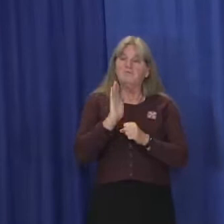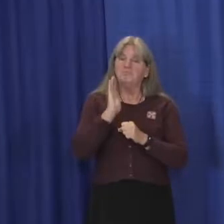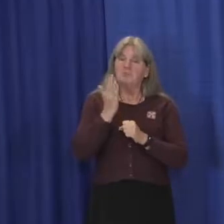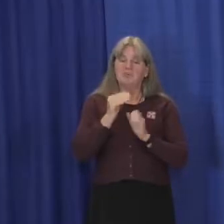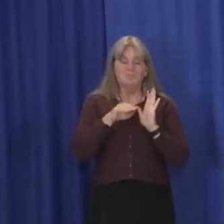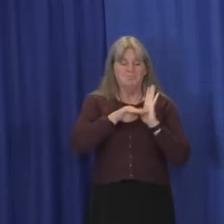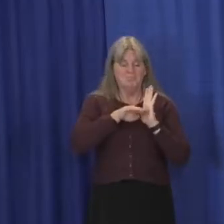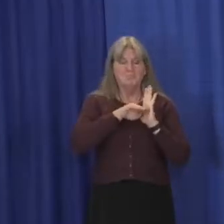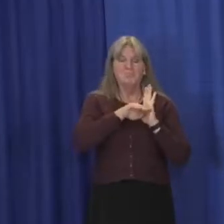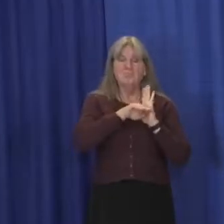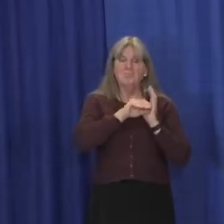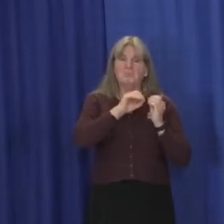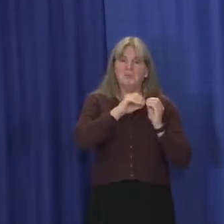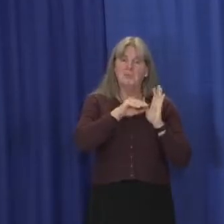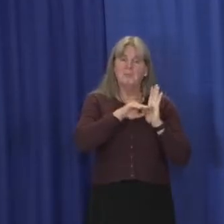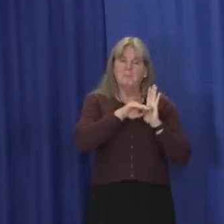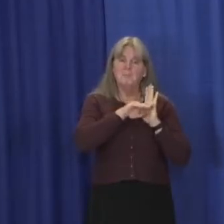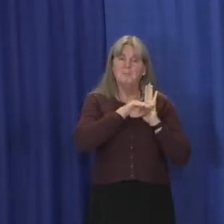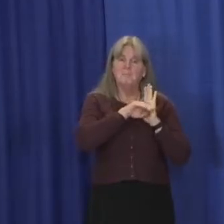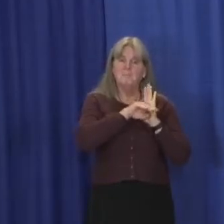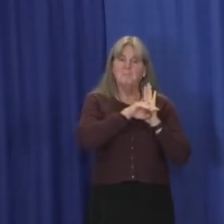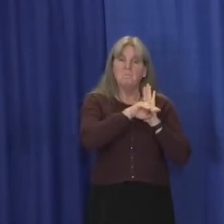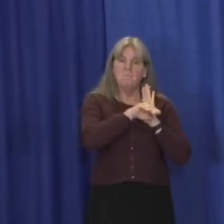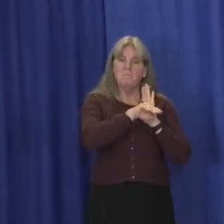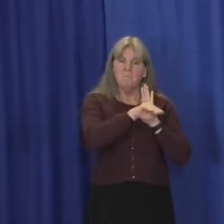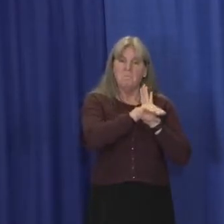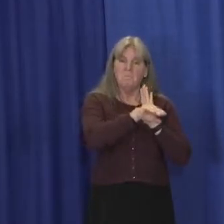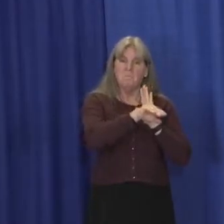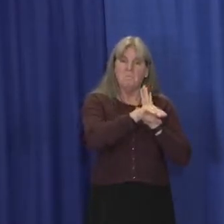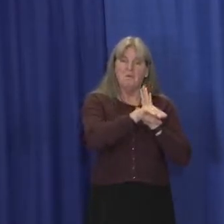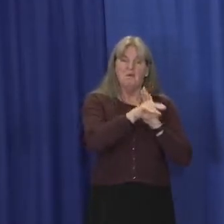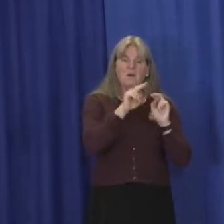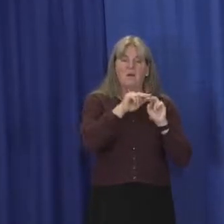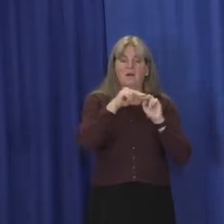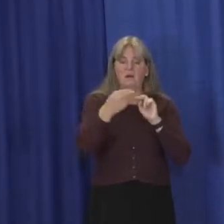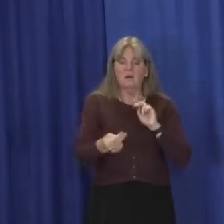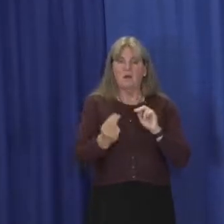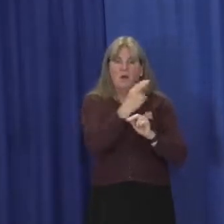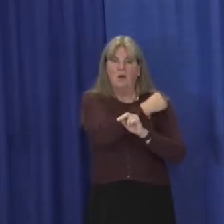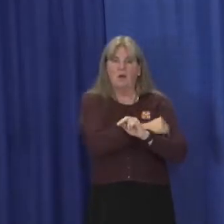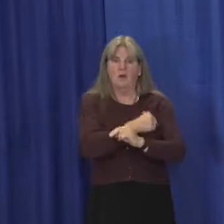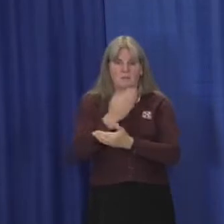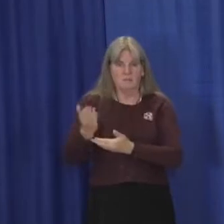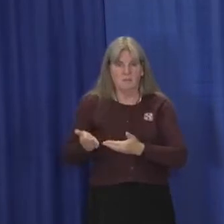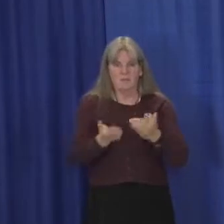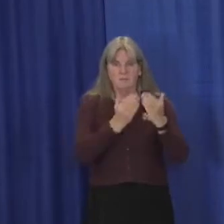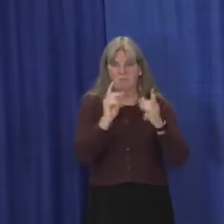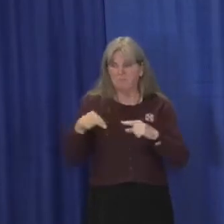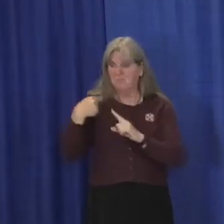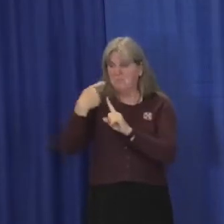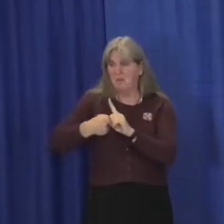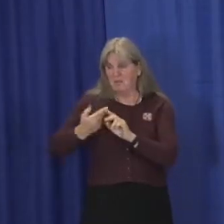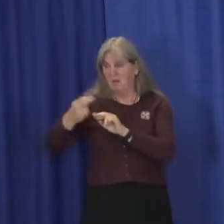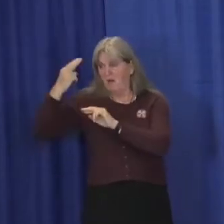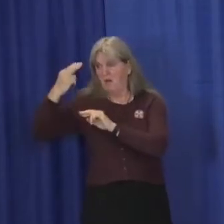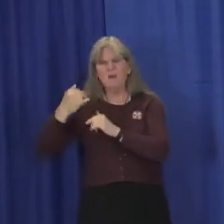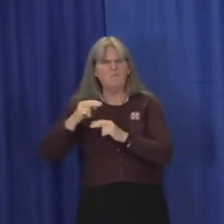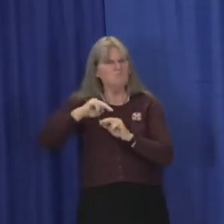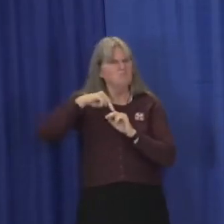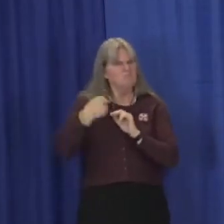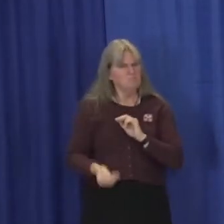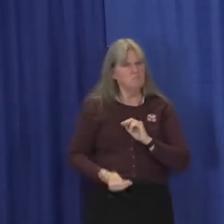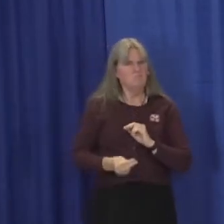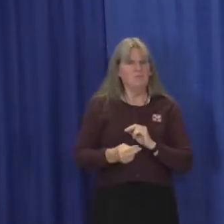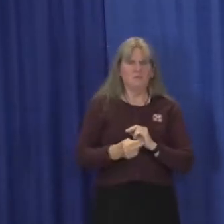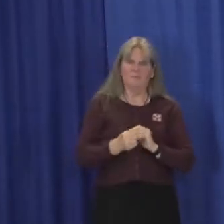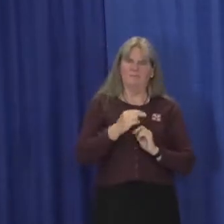with consistent numbers of new and active cases and declining numbers of hospitalizations from over a month ago. This is a